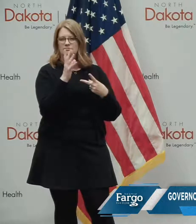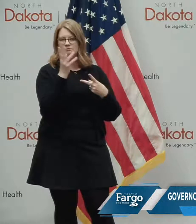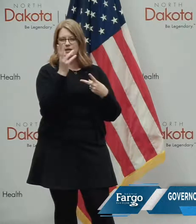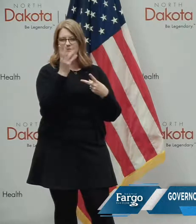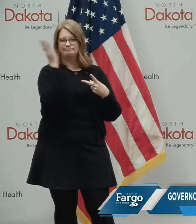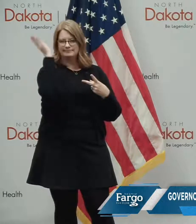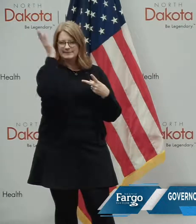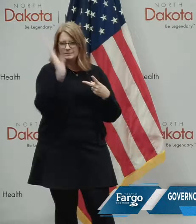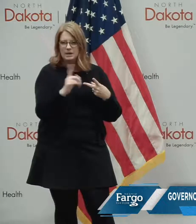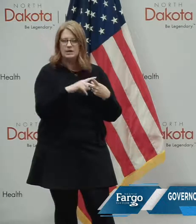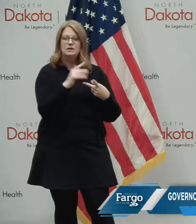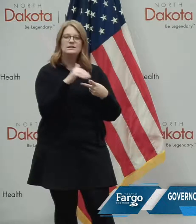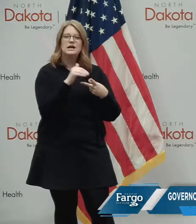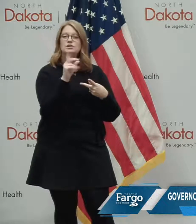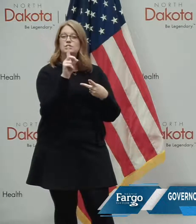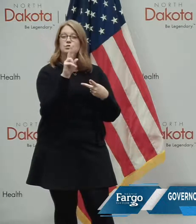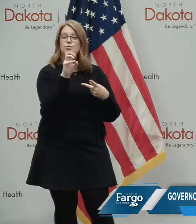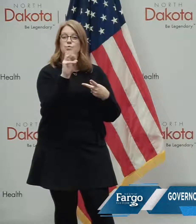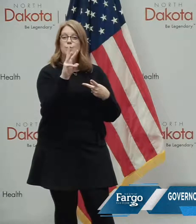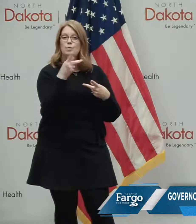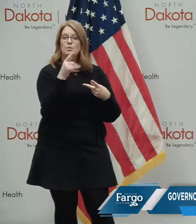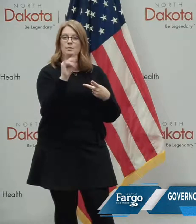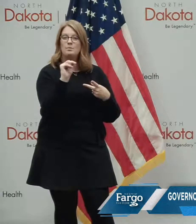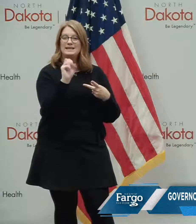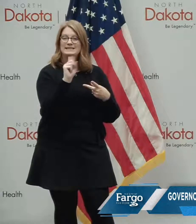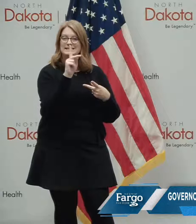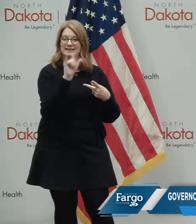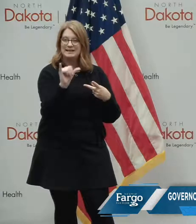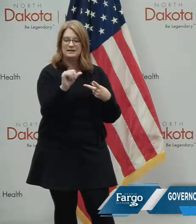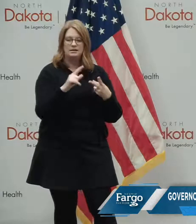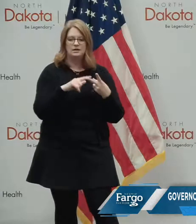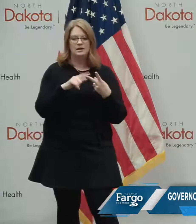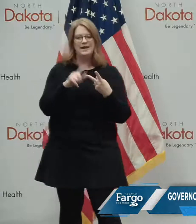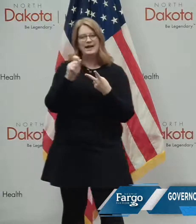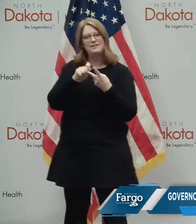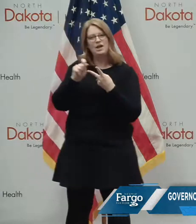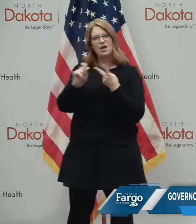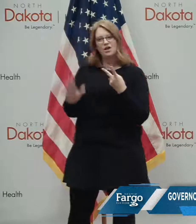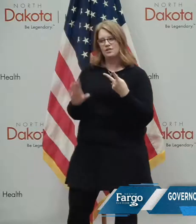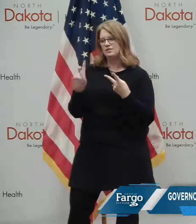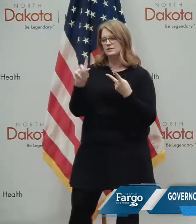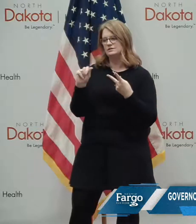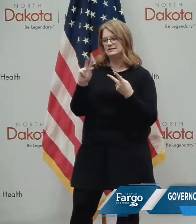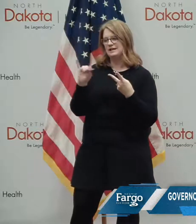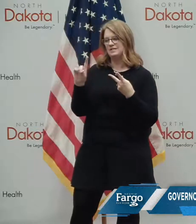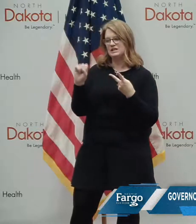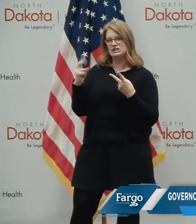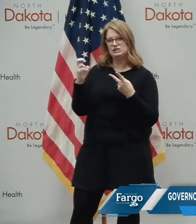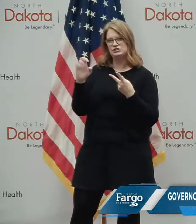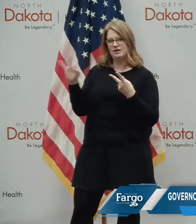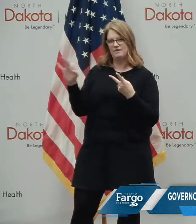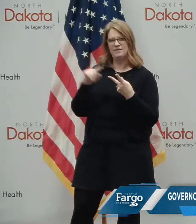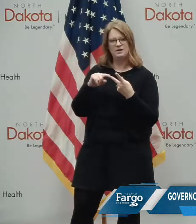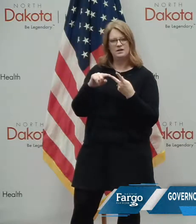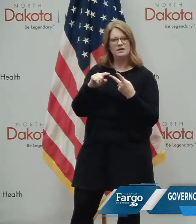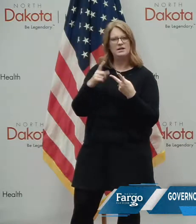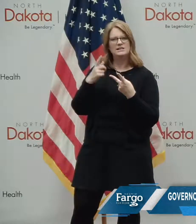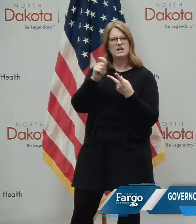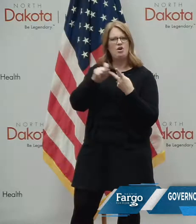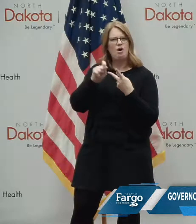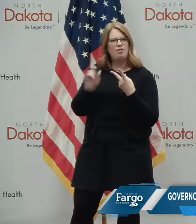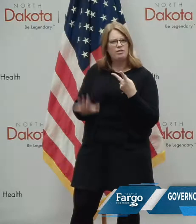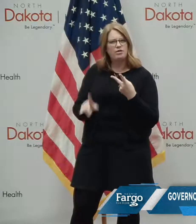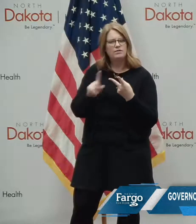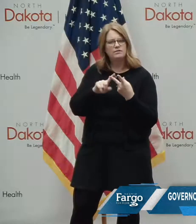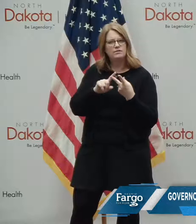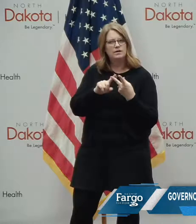addiction, Dr. Drew Pinsky, and then also the best-selling author, David Sheff, who some people might know. He's the author